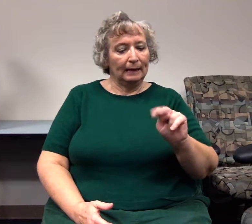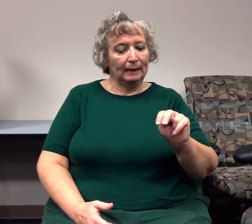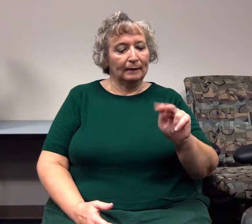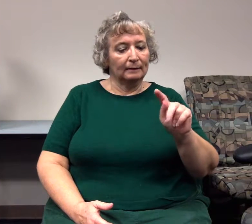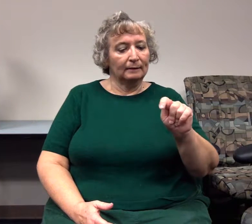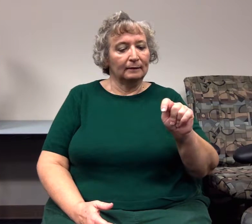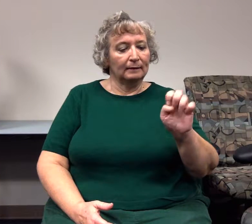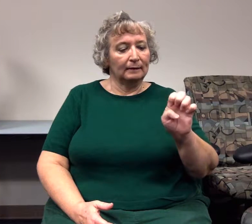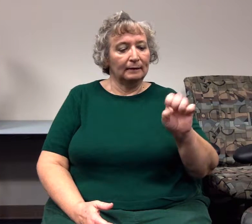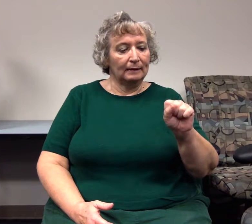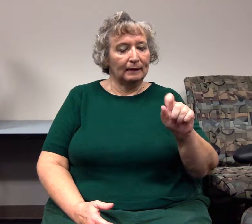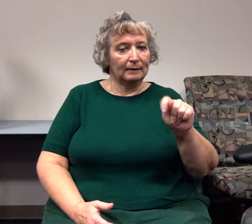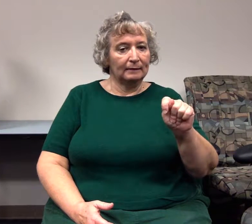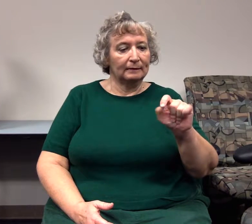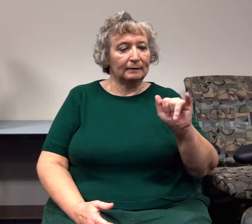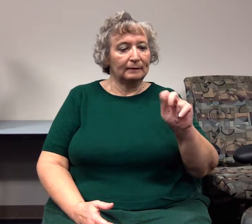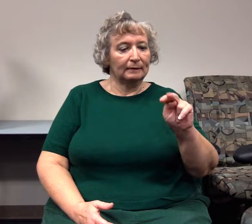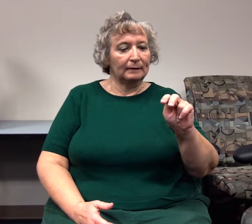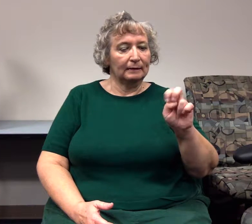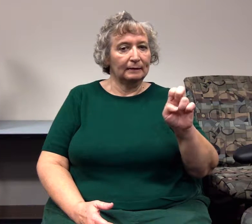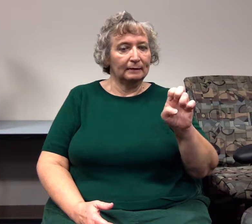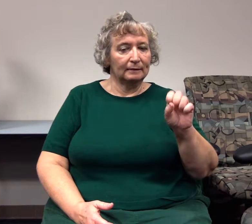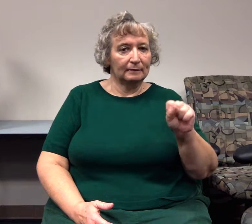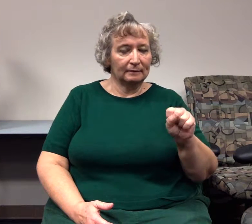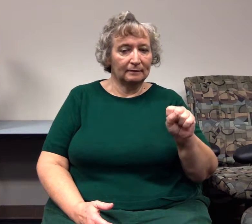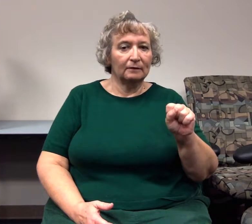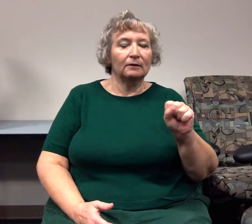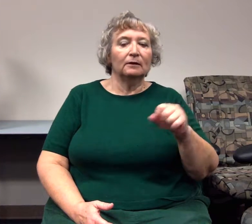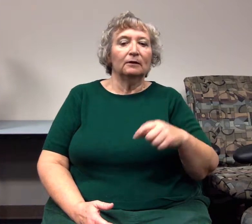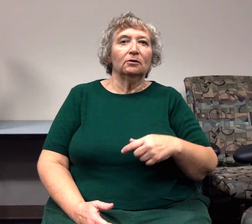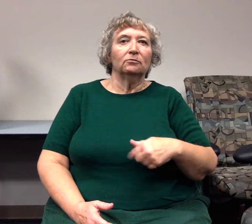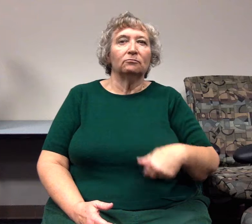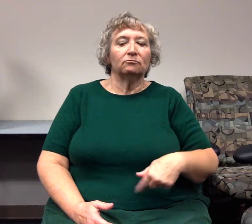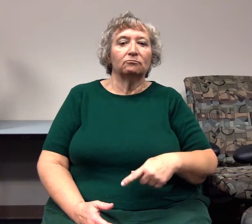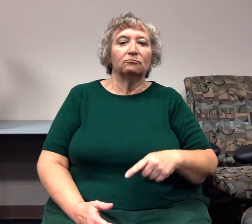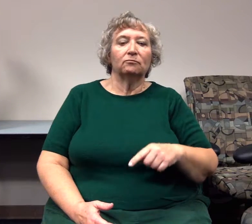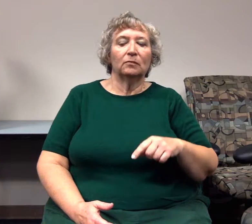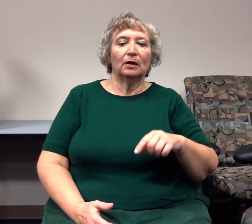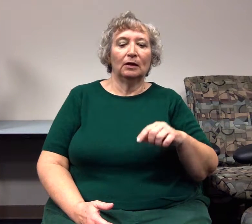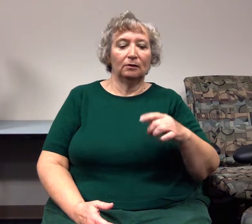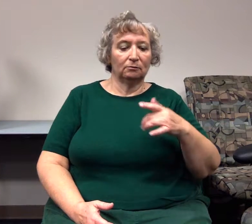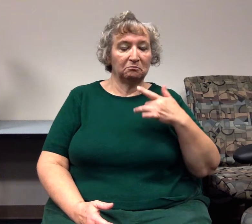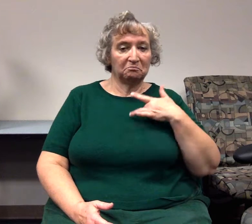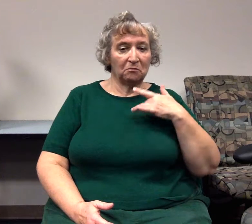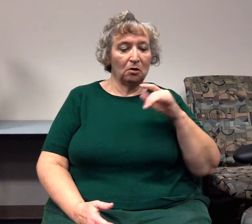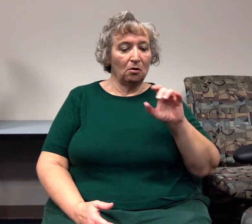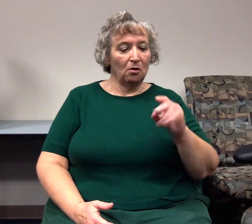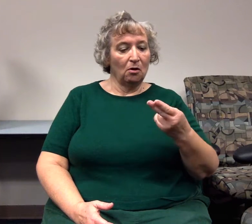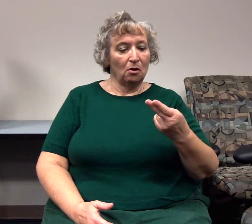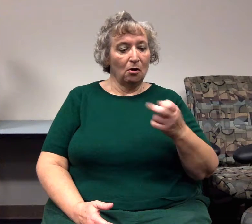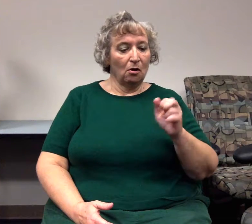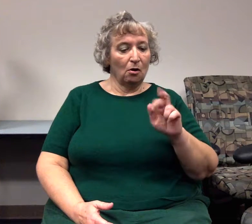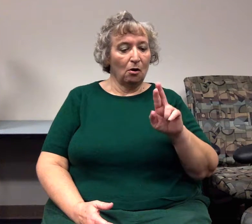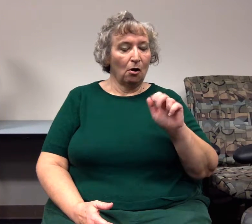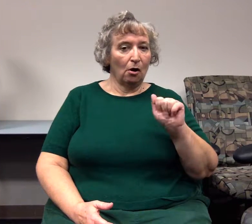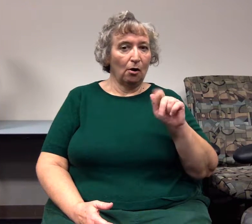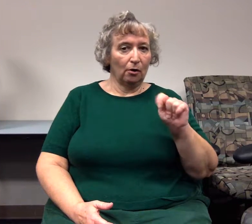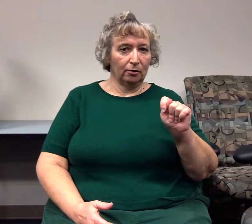heart. So the first thing we're going to do is, our first investigation is going to be where we measure our